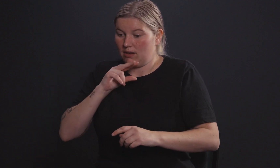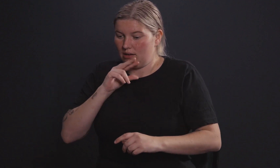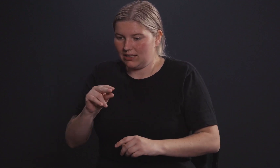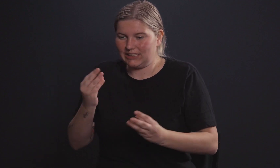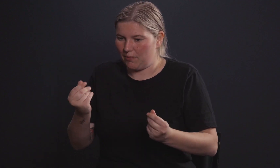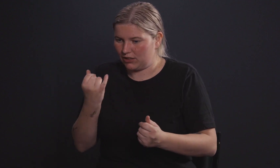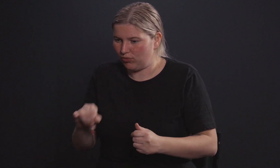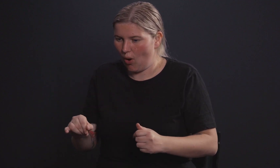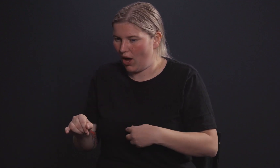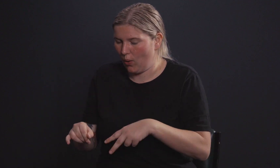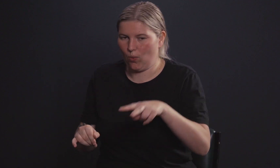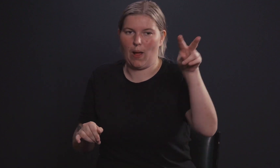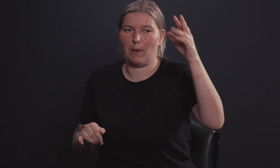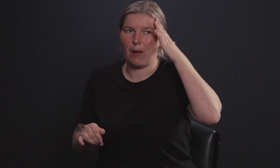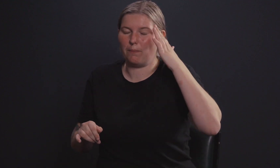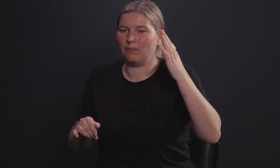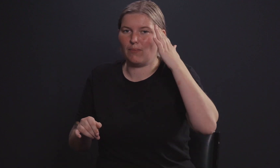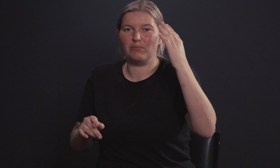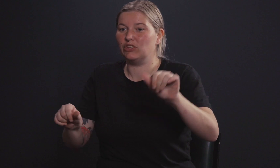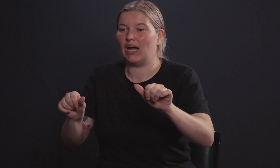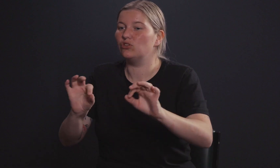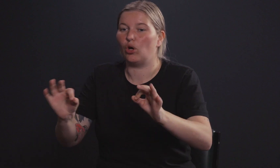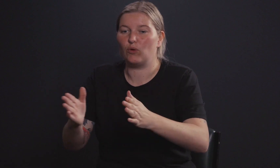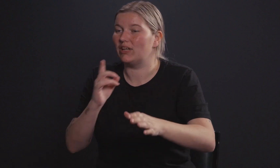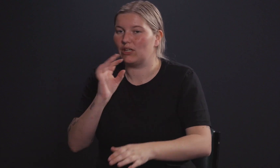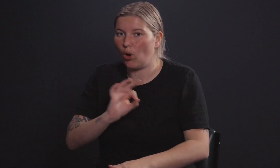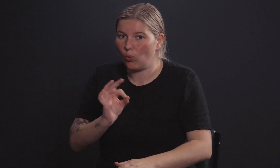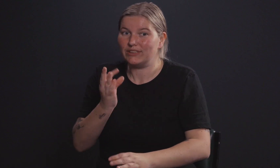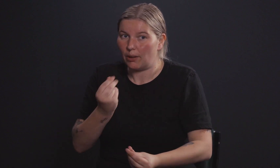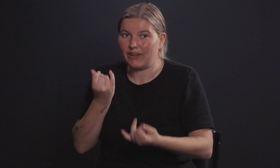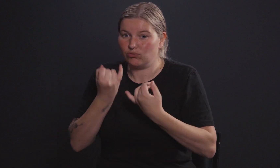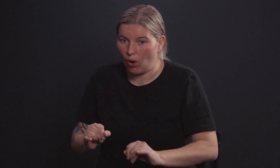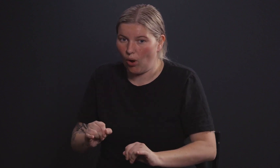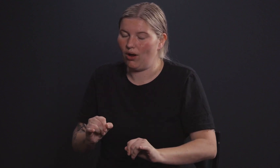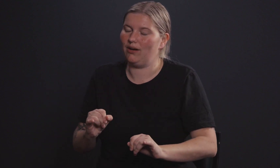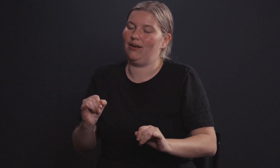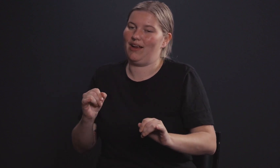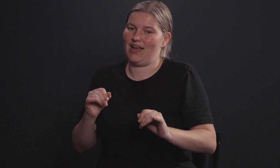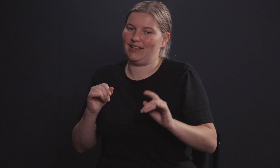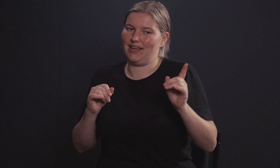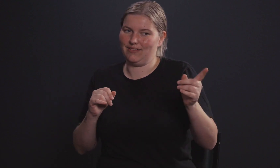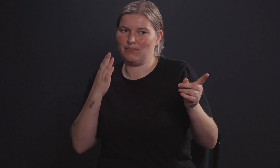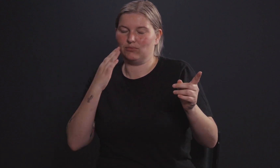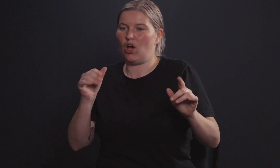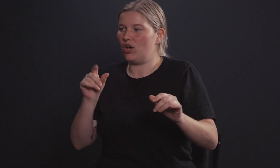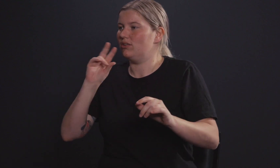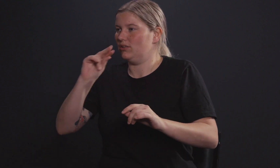right and I looked up at Mum. She said it's alright and not to move, but I said, "No, something's wrong.